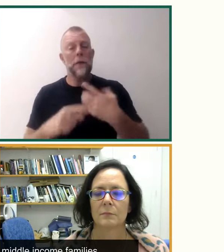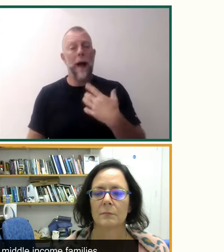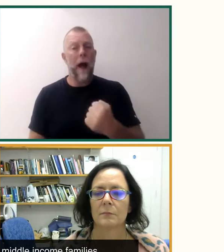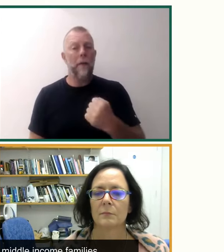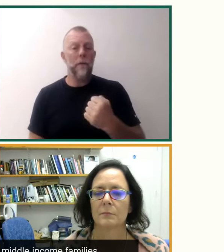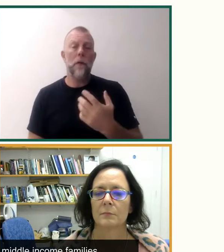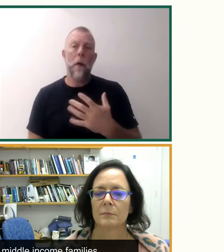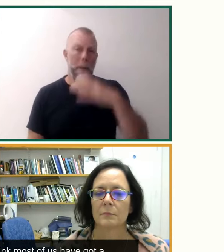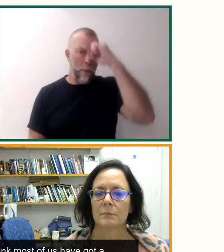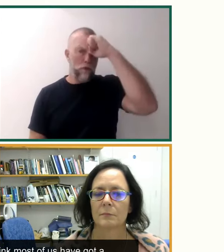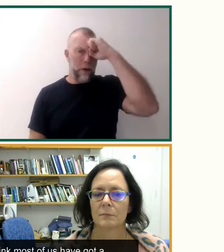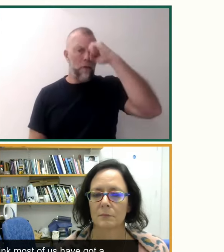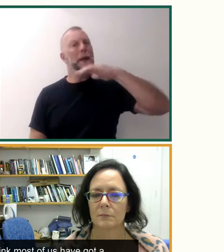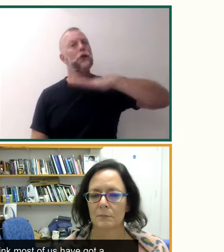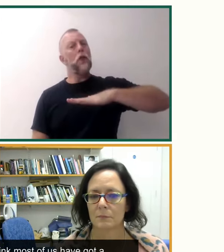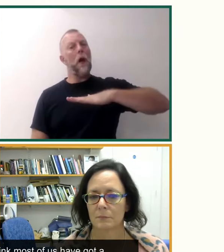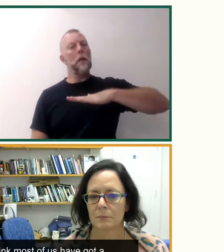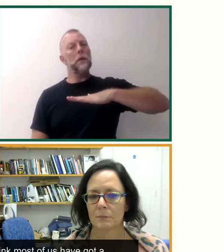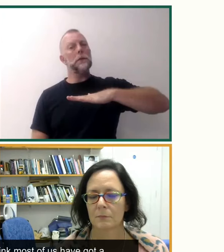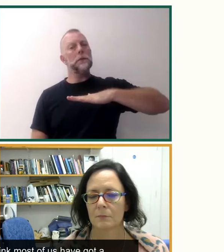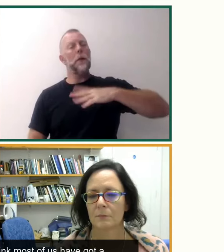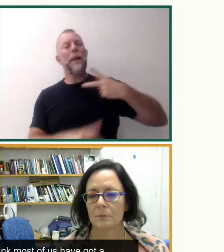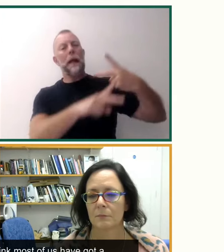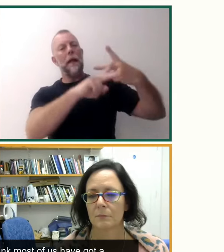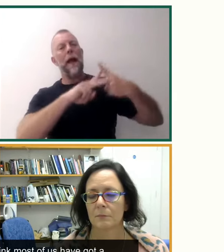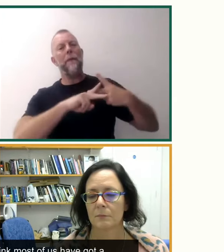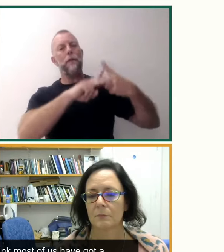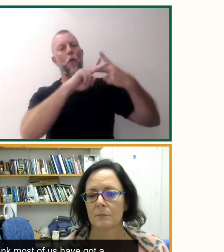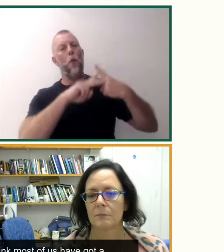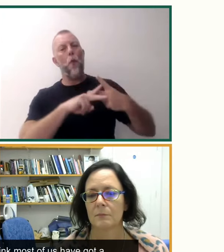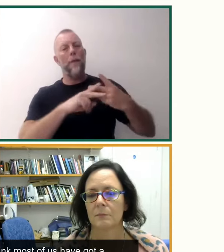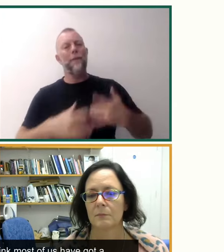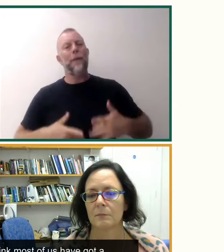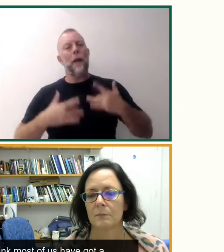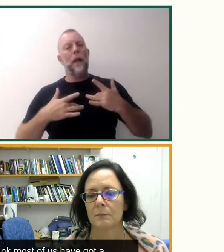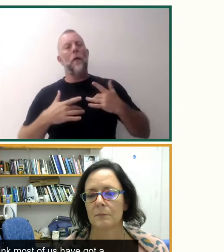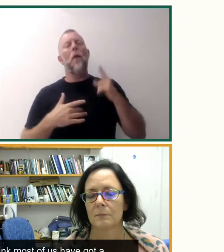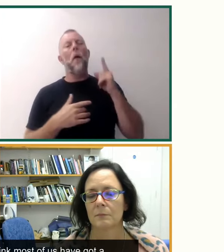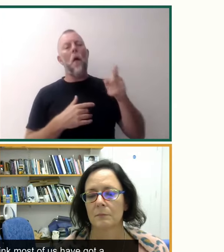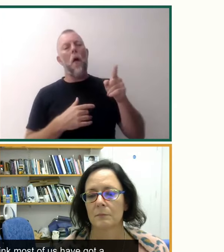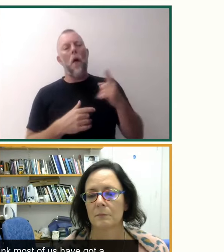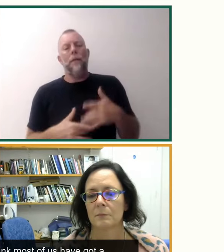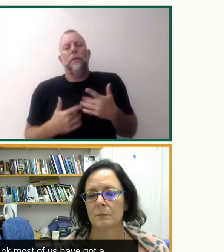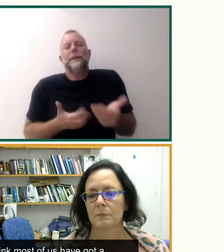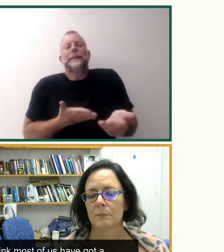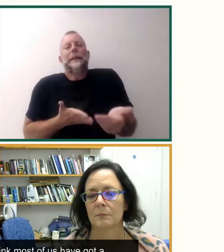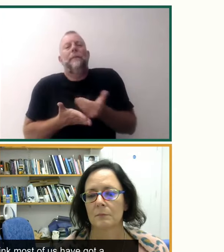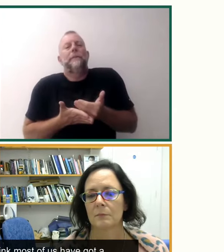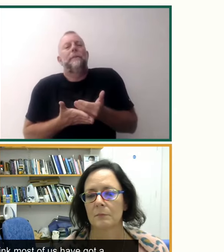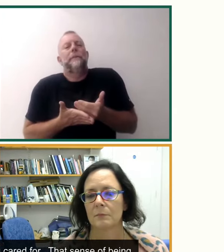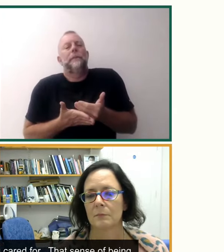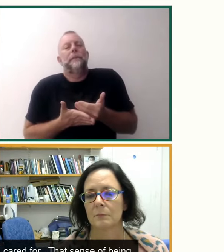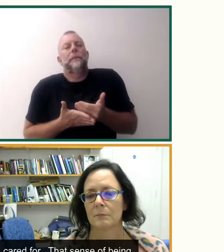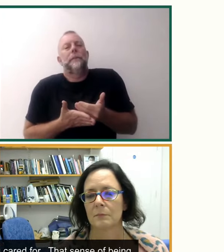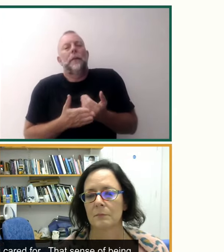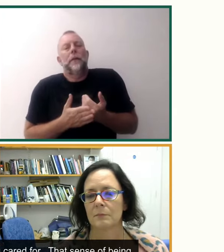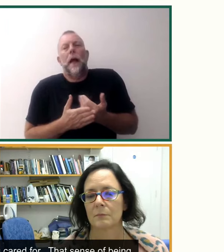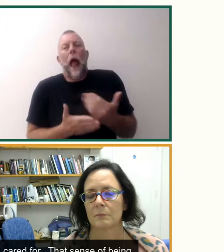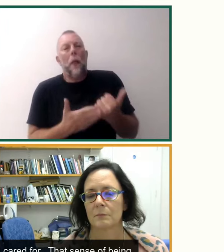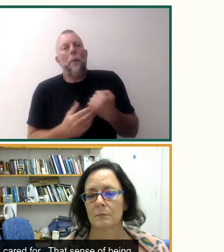being a small child, being cared for, that sense of being made safe, being nourished,